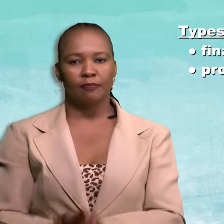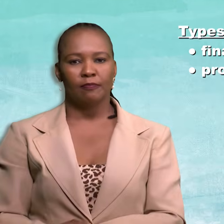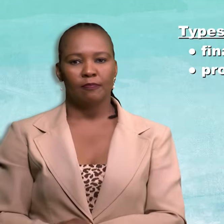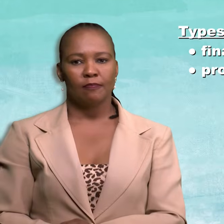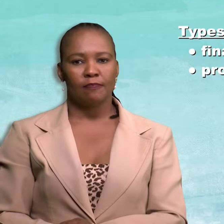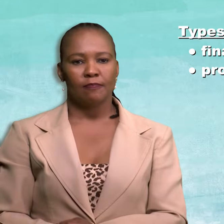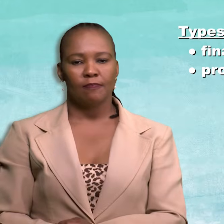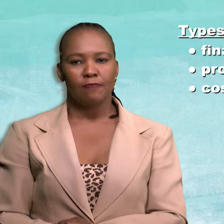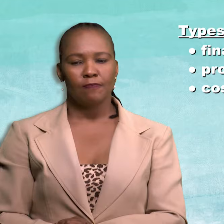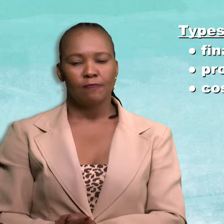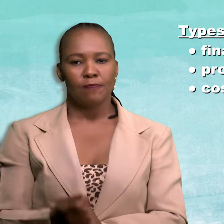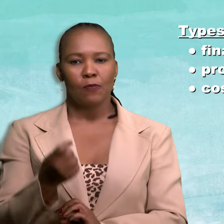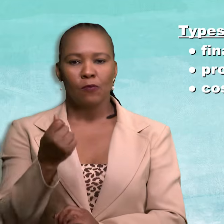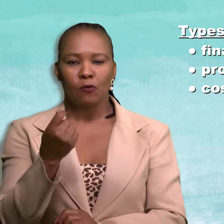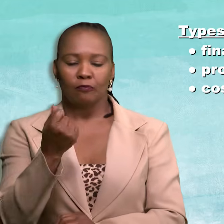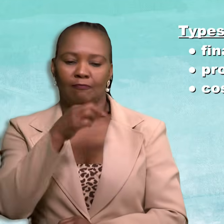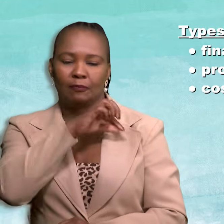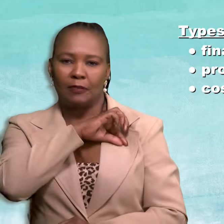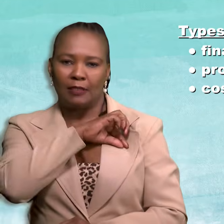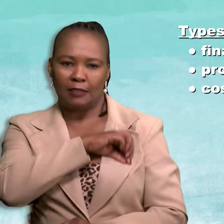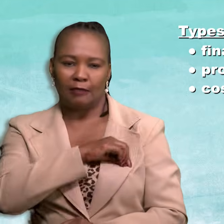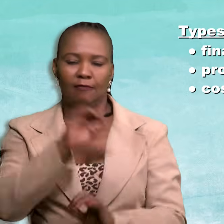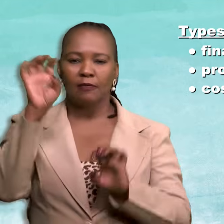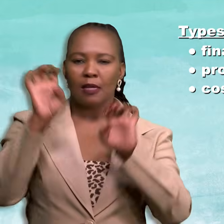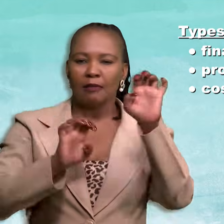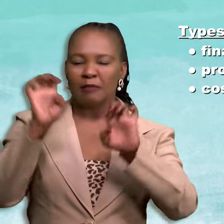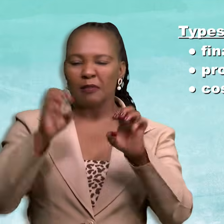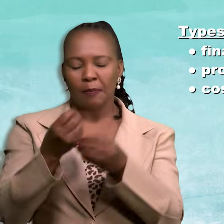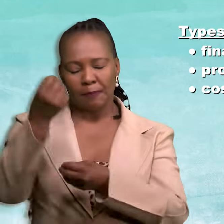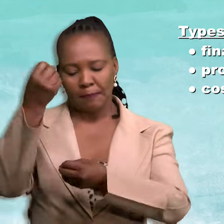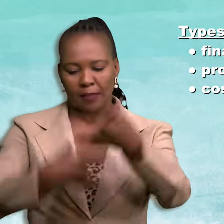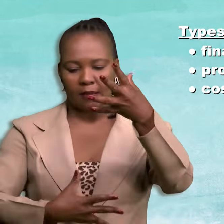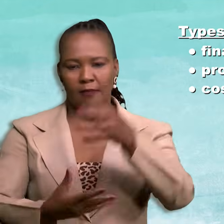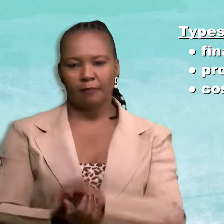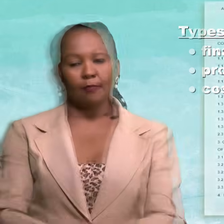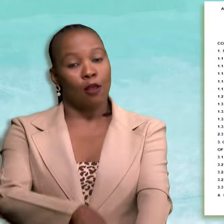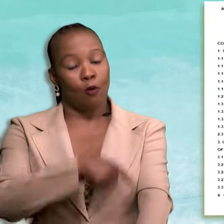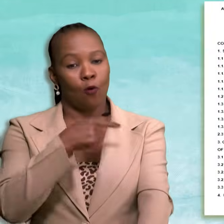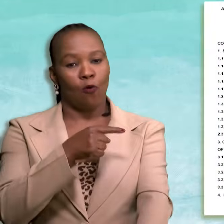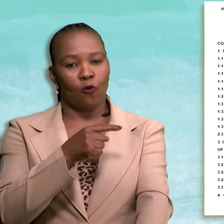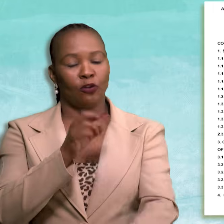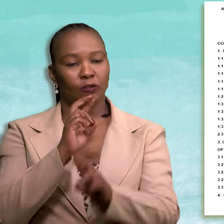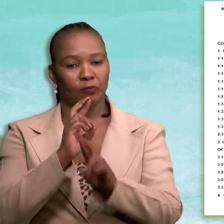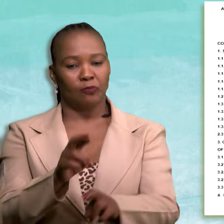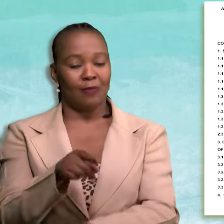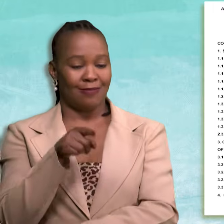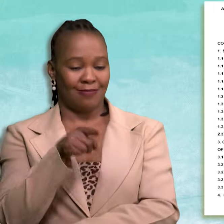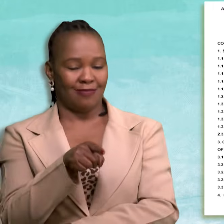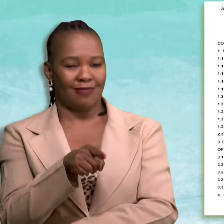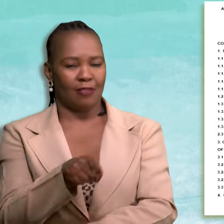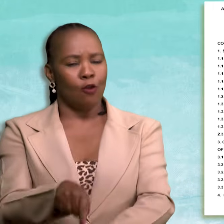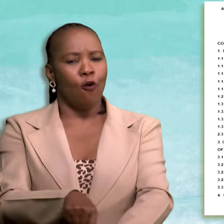report, a cost and benefit analysis report, and so on. The long